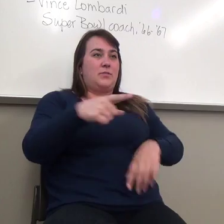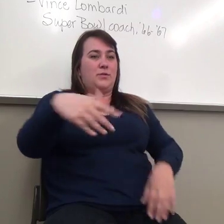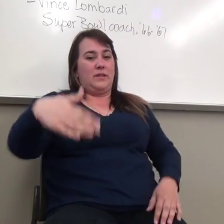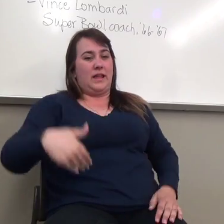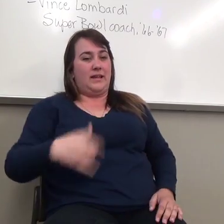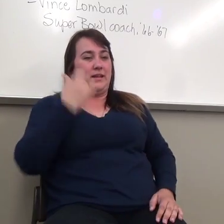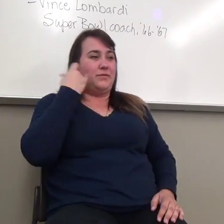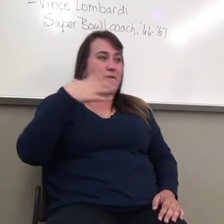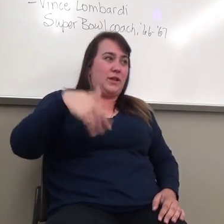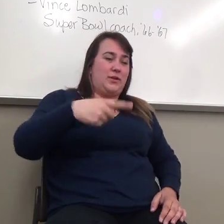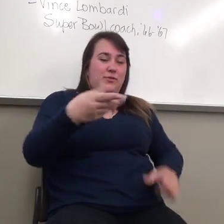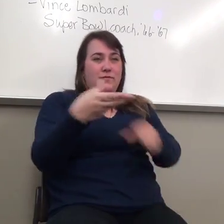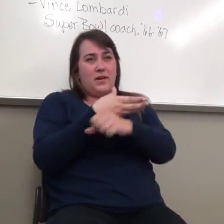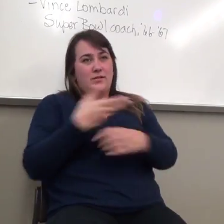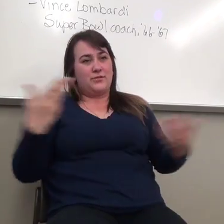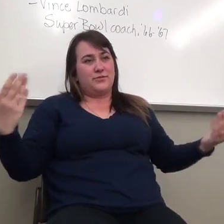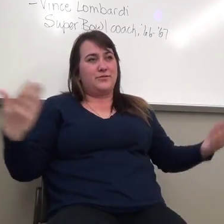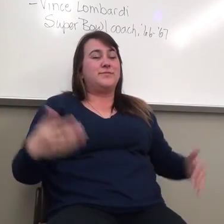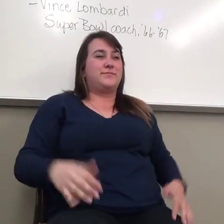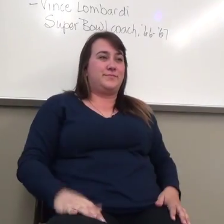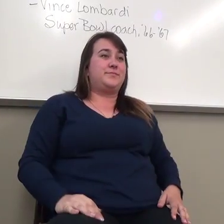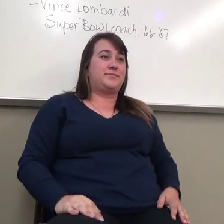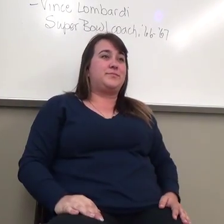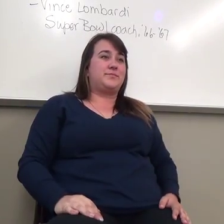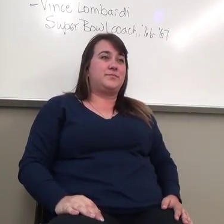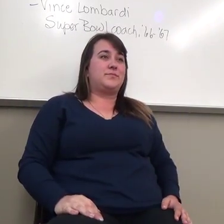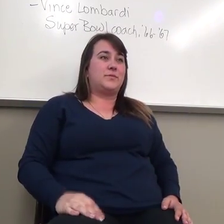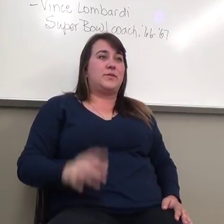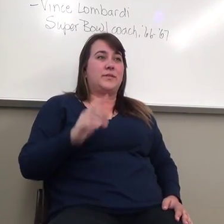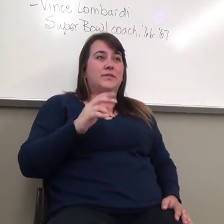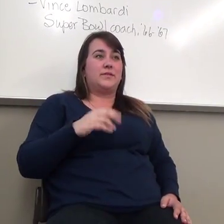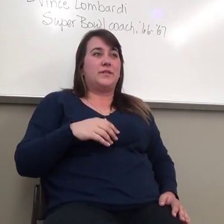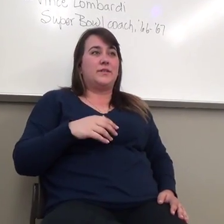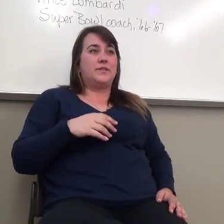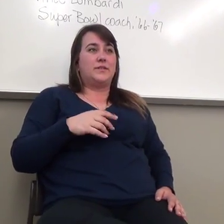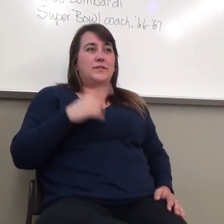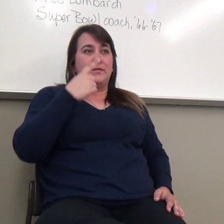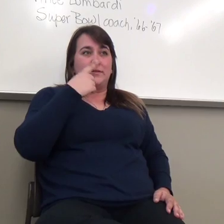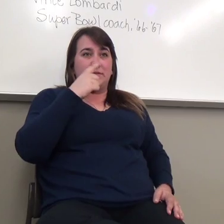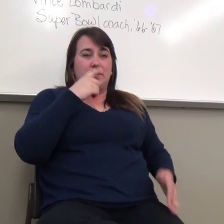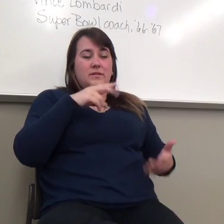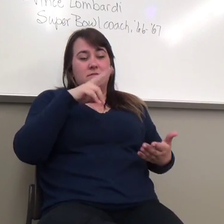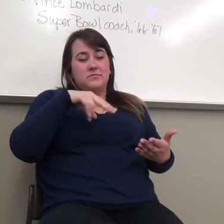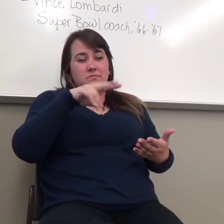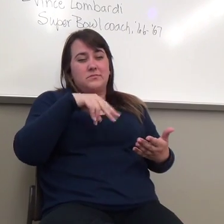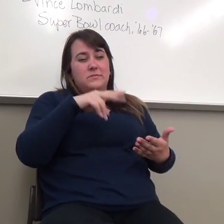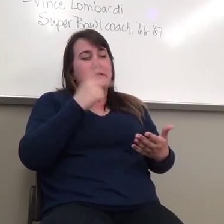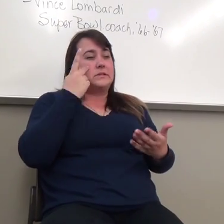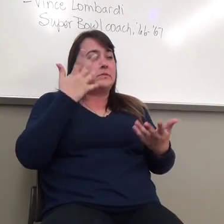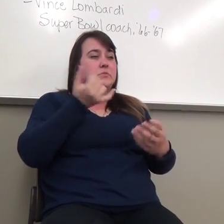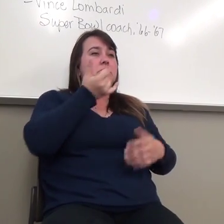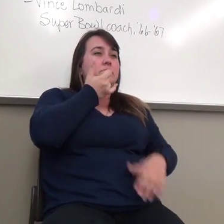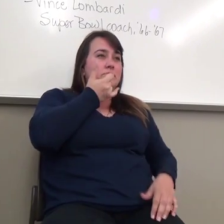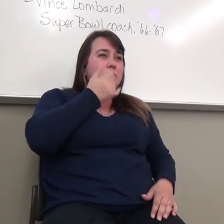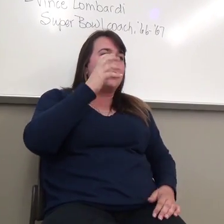Okay, so if you can look these over and see which ones you missed, I did go ahead and correct